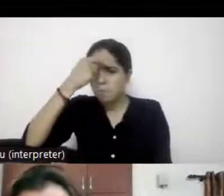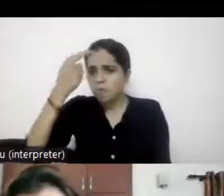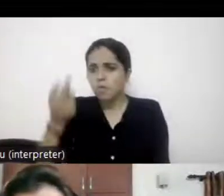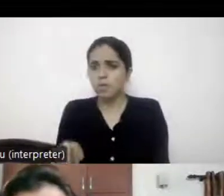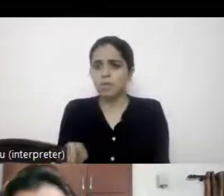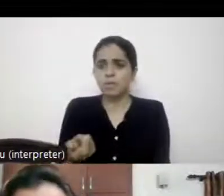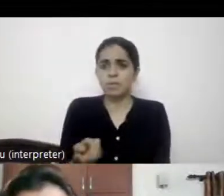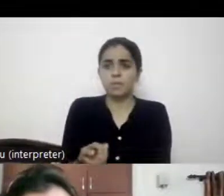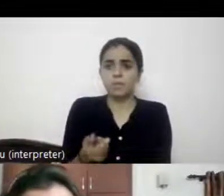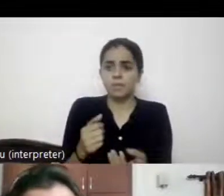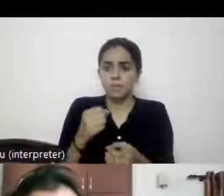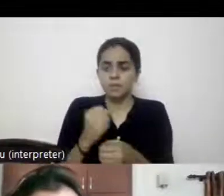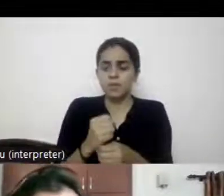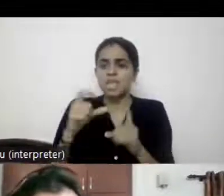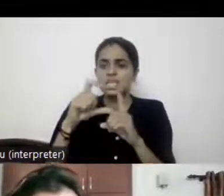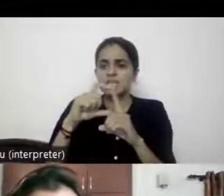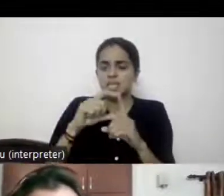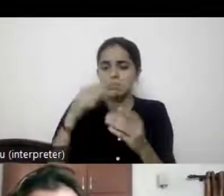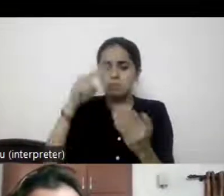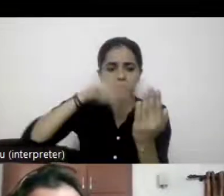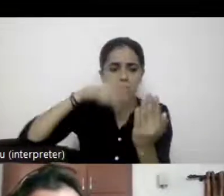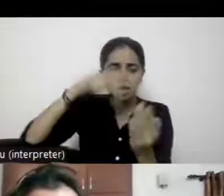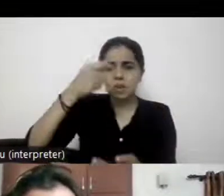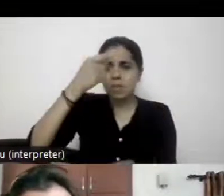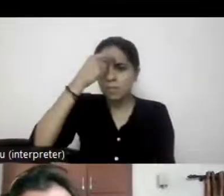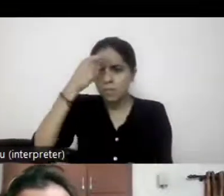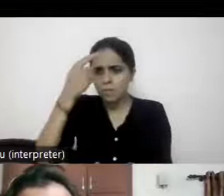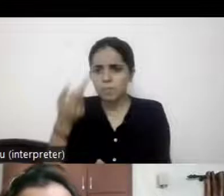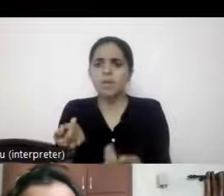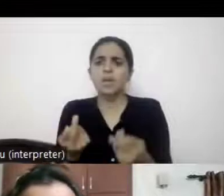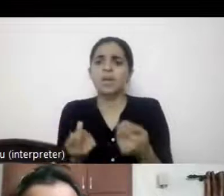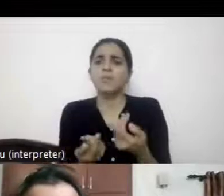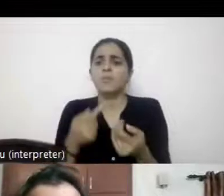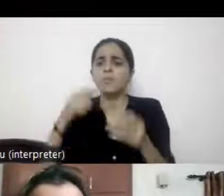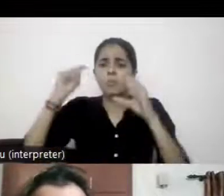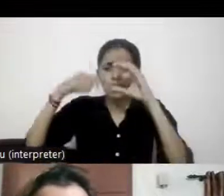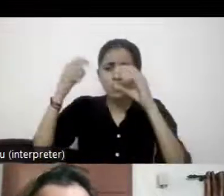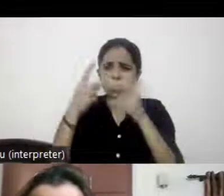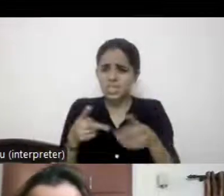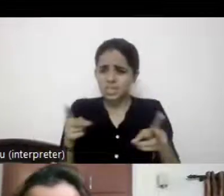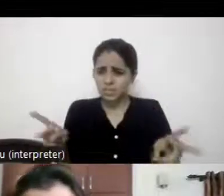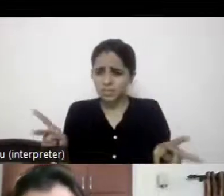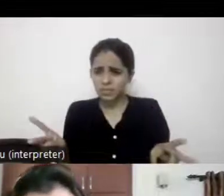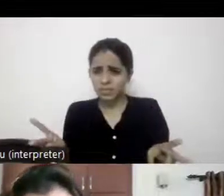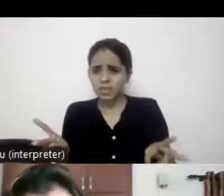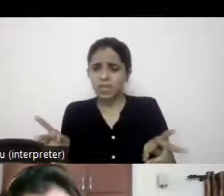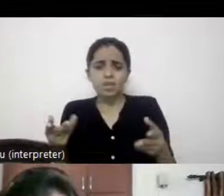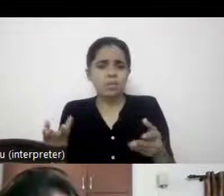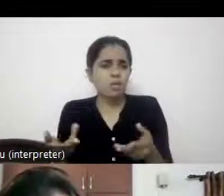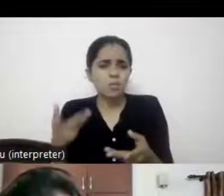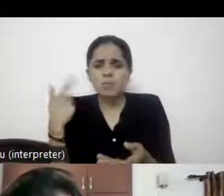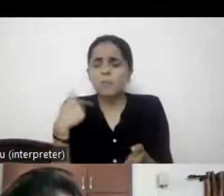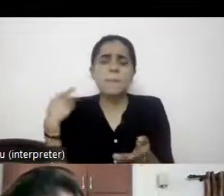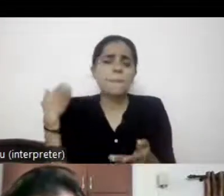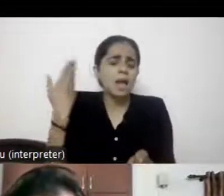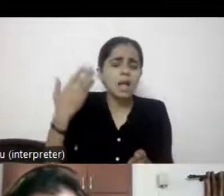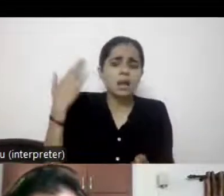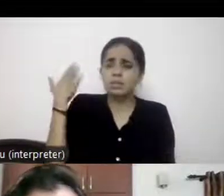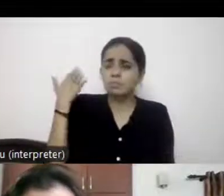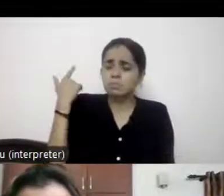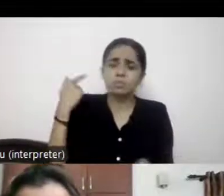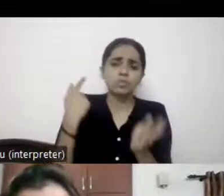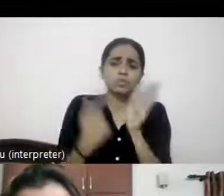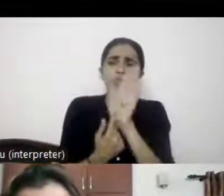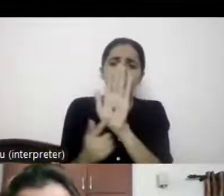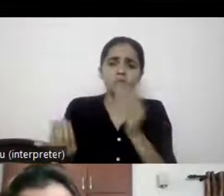popularized. Before that, nobody knew about it, and something like progeria, and how before Pa nobody had a clue about progeria. So